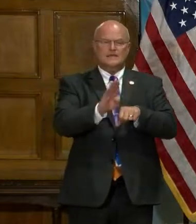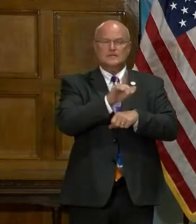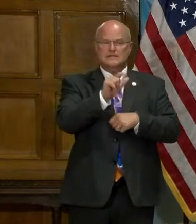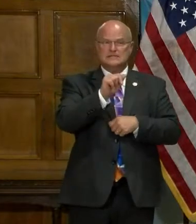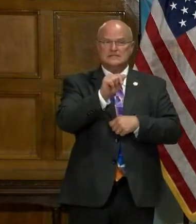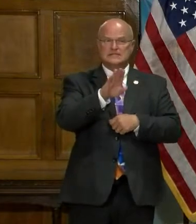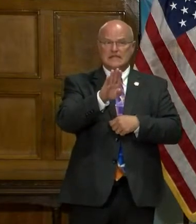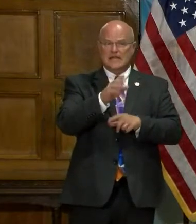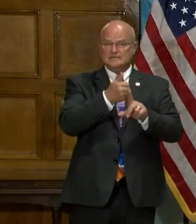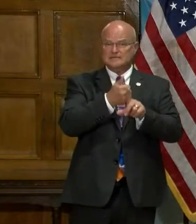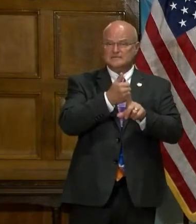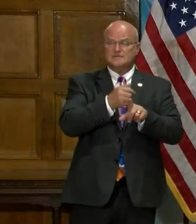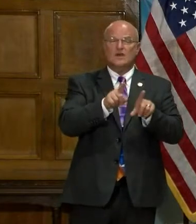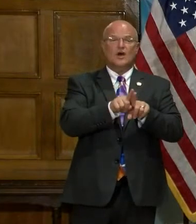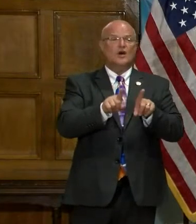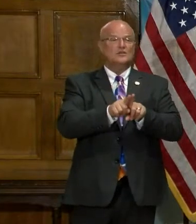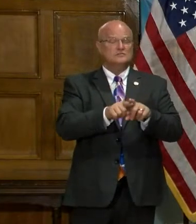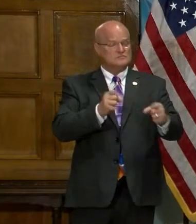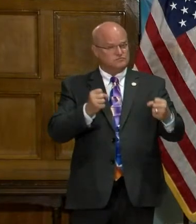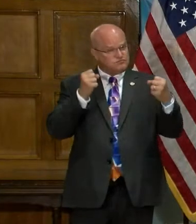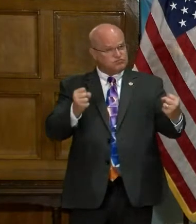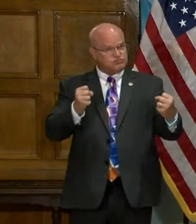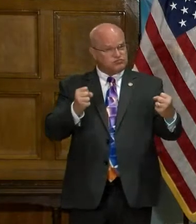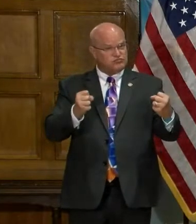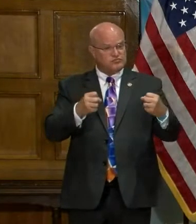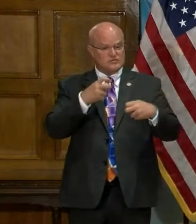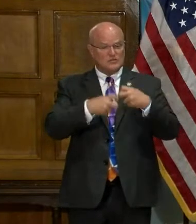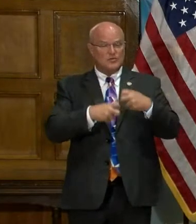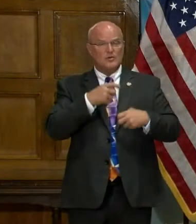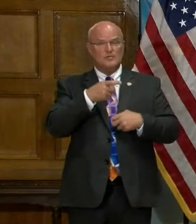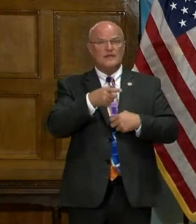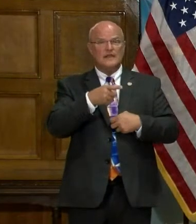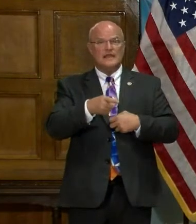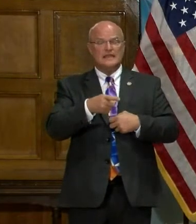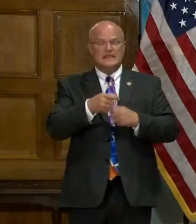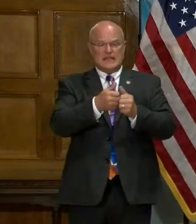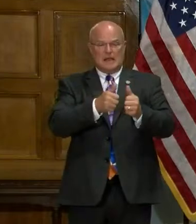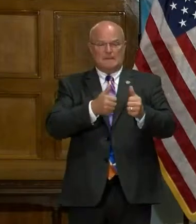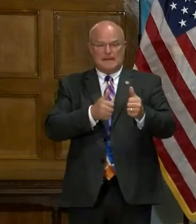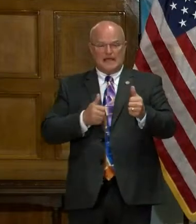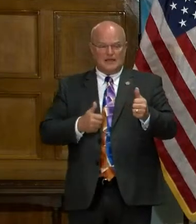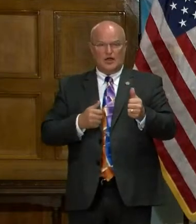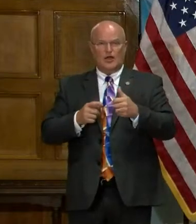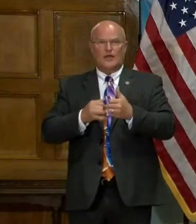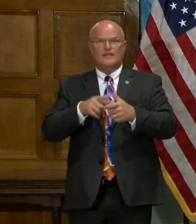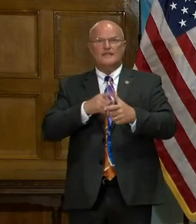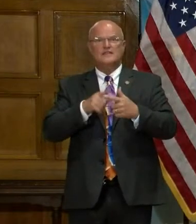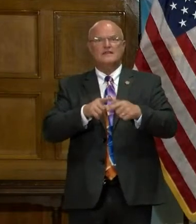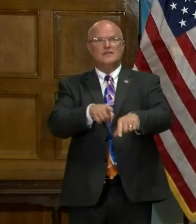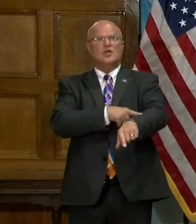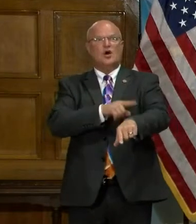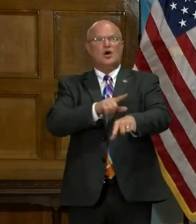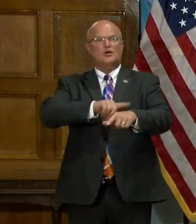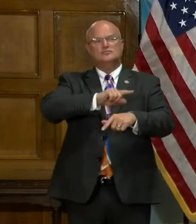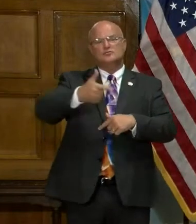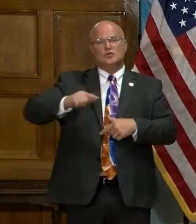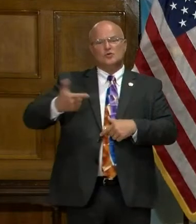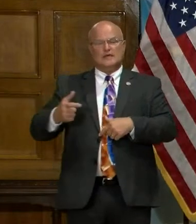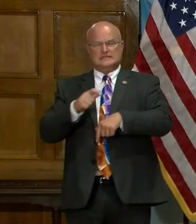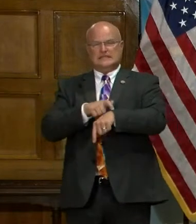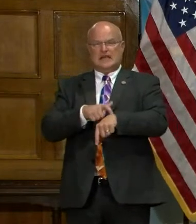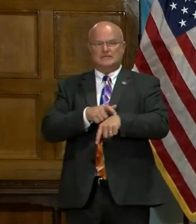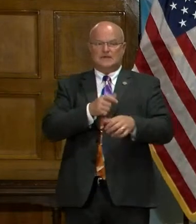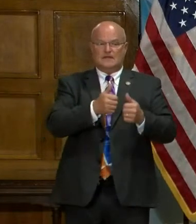labs have also been going strong, but the problem is when they get a backlog, then you get these long turnaround times, and whether they